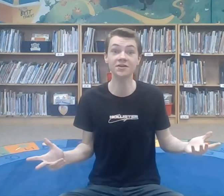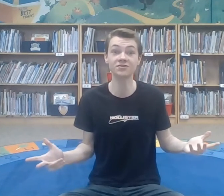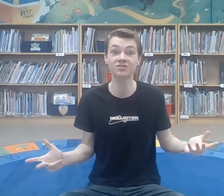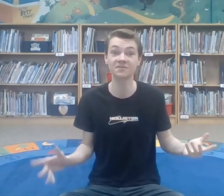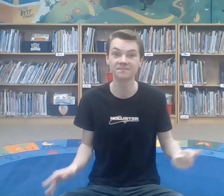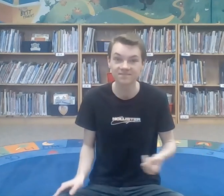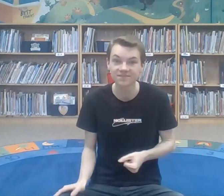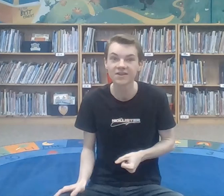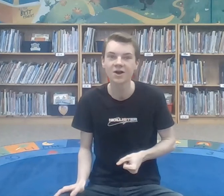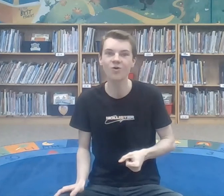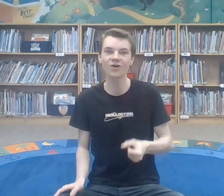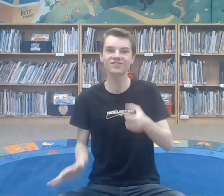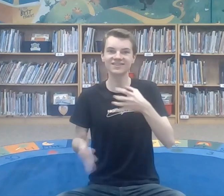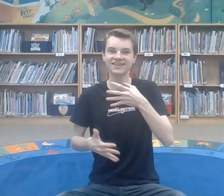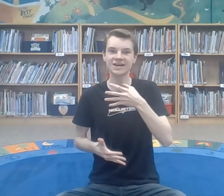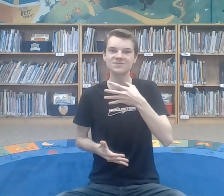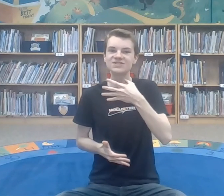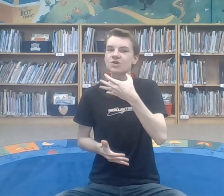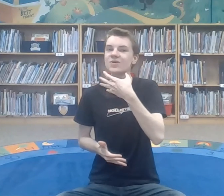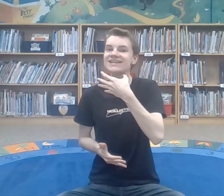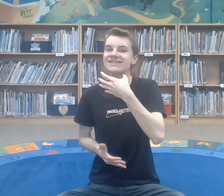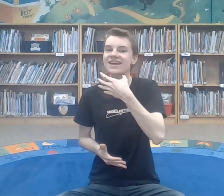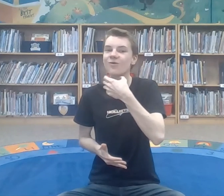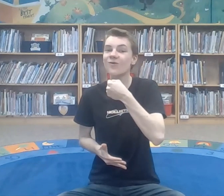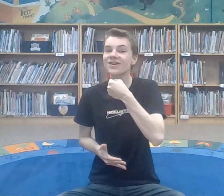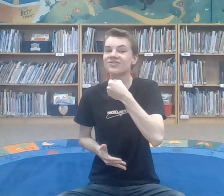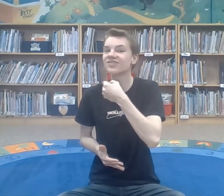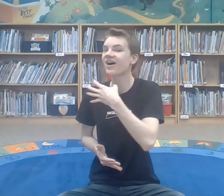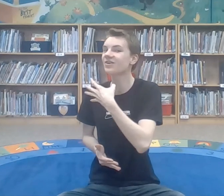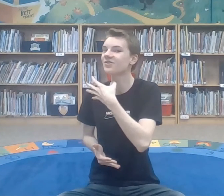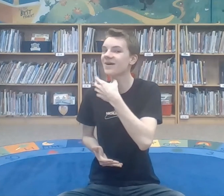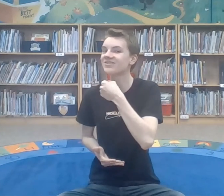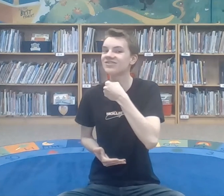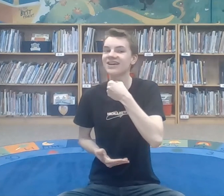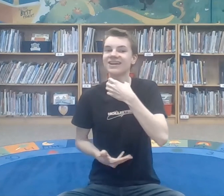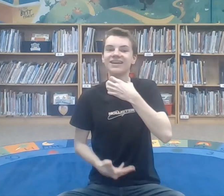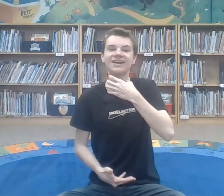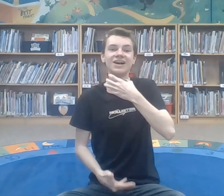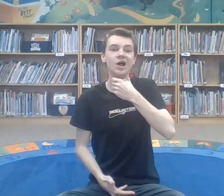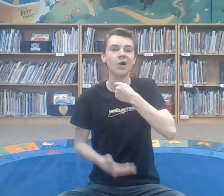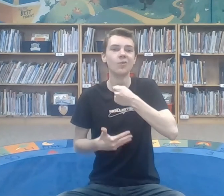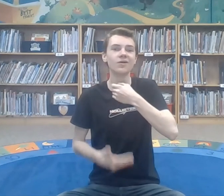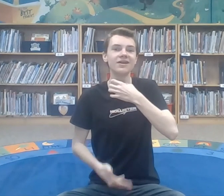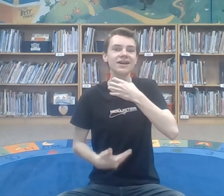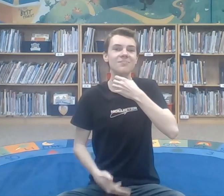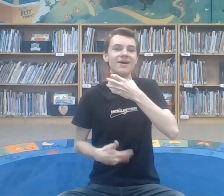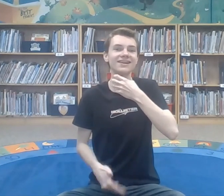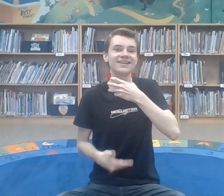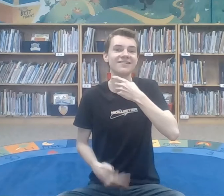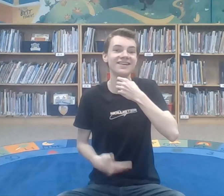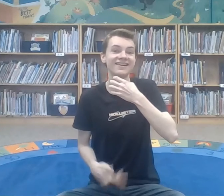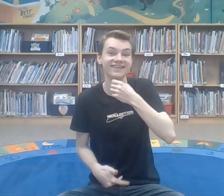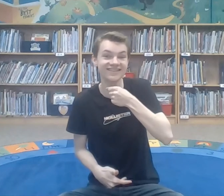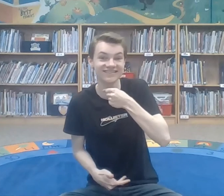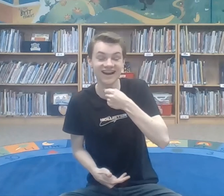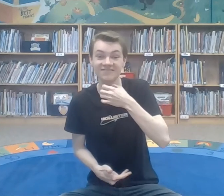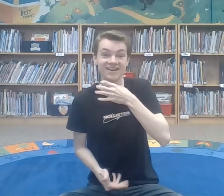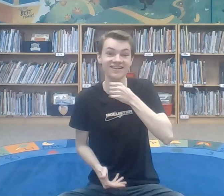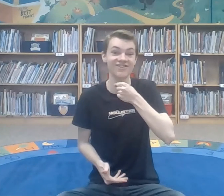Orange. Orange is like I'm squeezing an orange under my chin. We're gonna need a bucket down here because I'm getting a